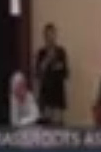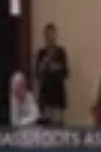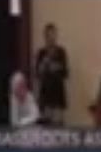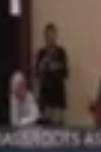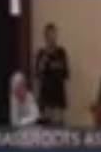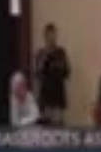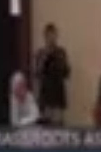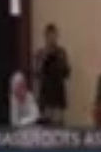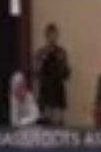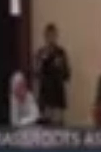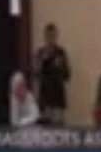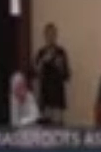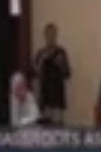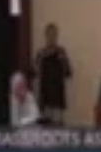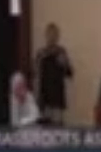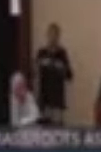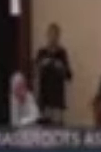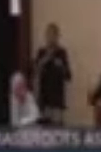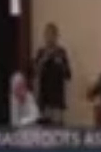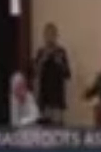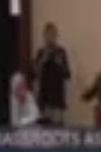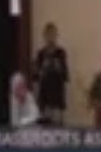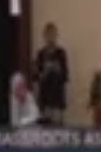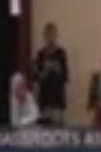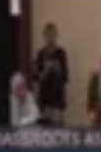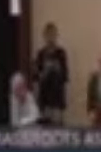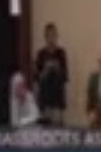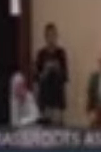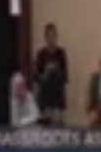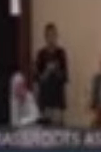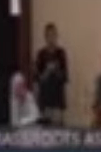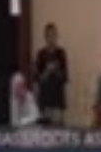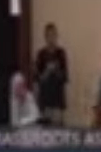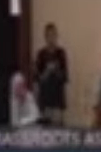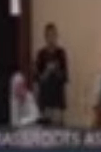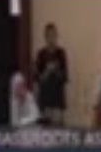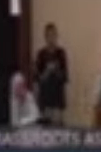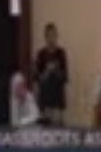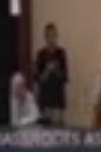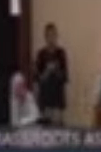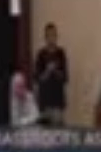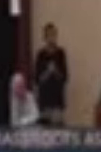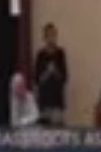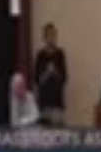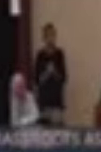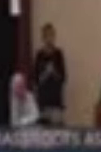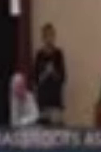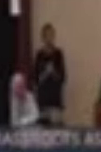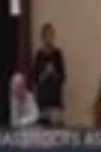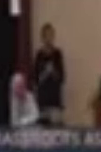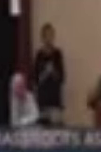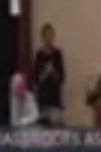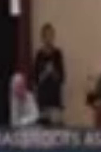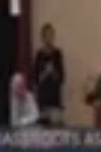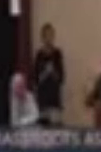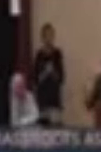whose target was to provide solutions to our problems of the